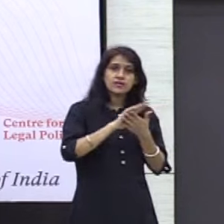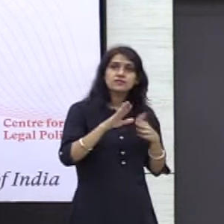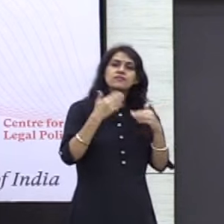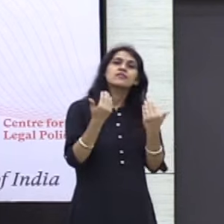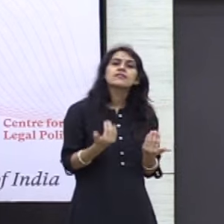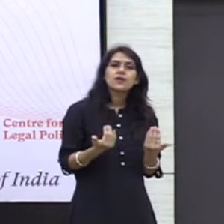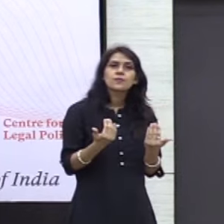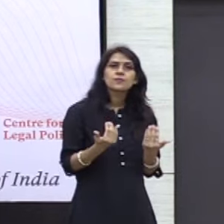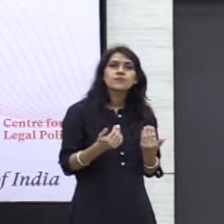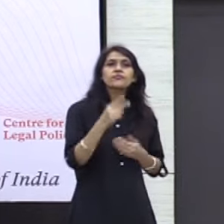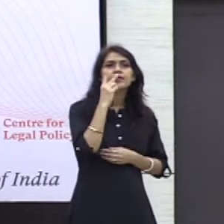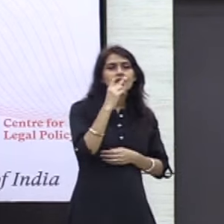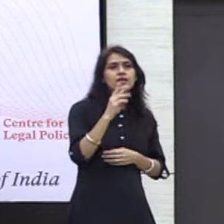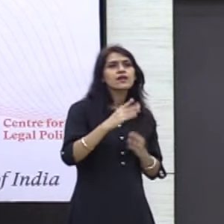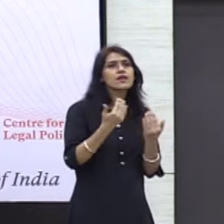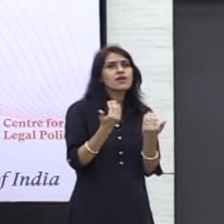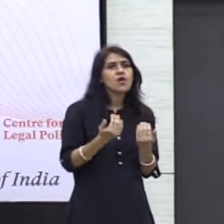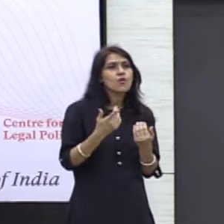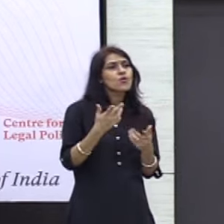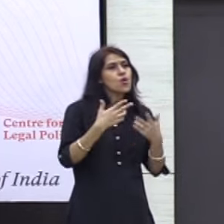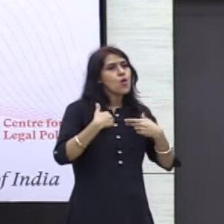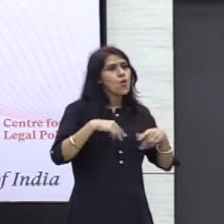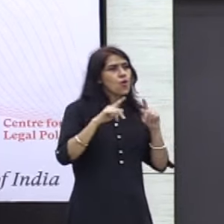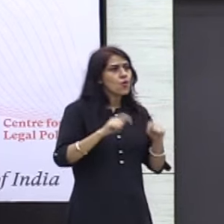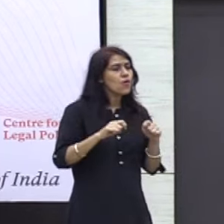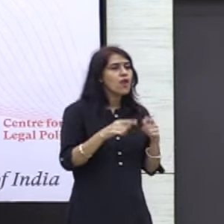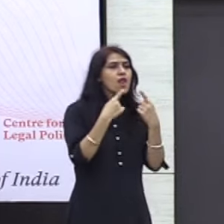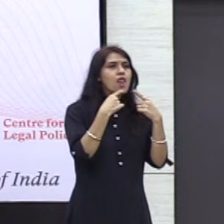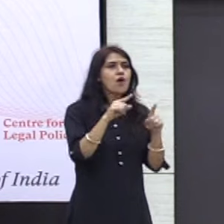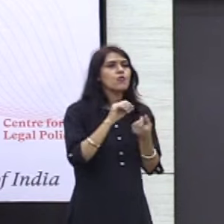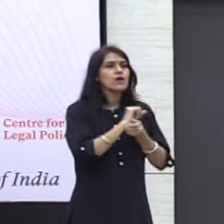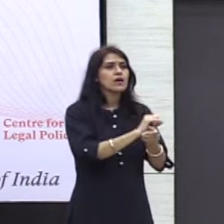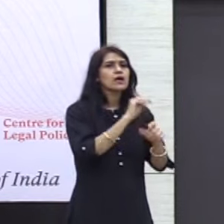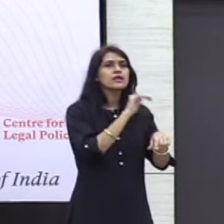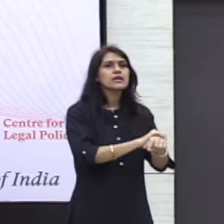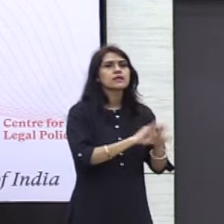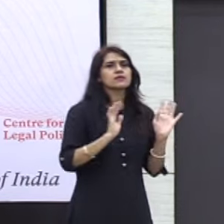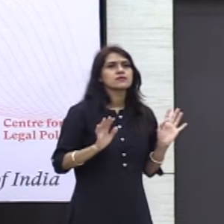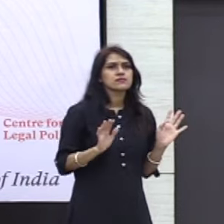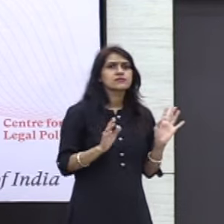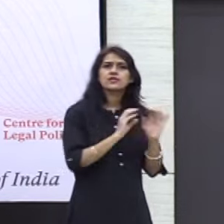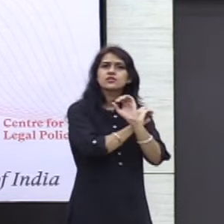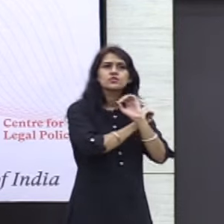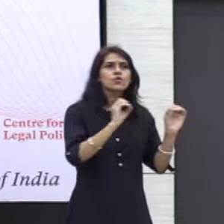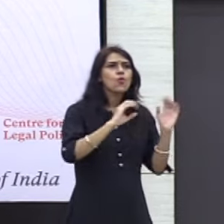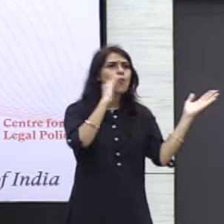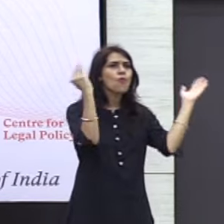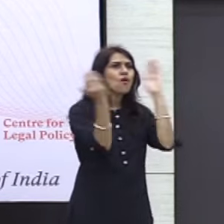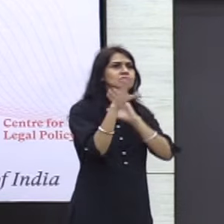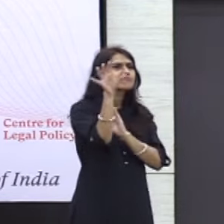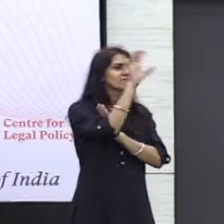now, then of course the court will send him to judicial custody. There is no country in the